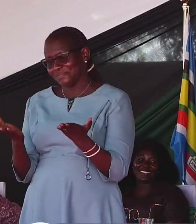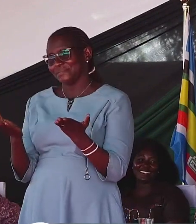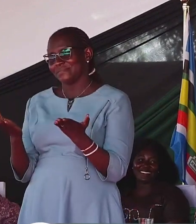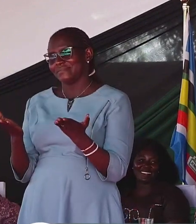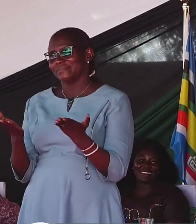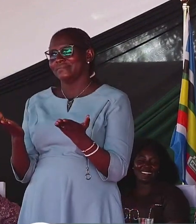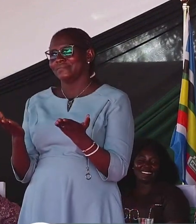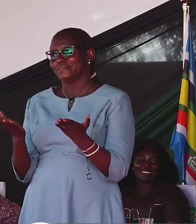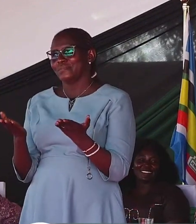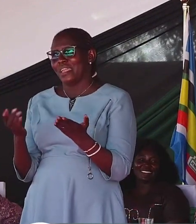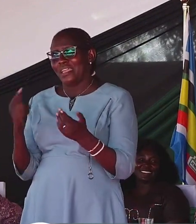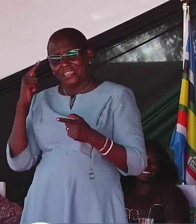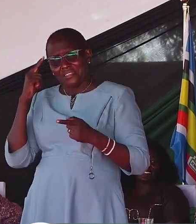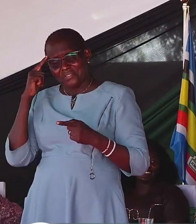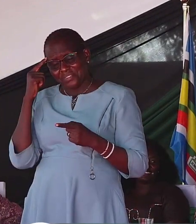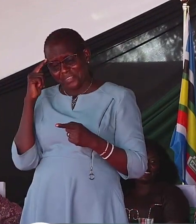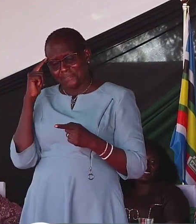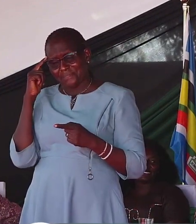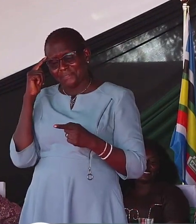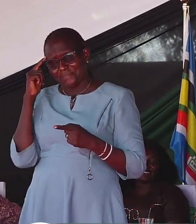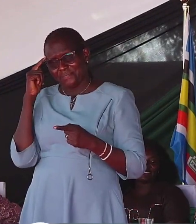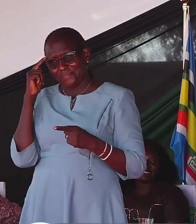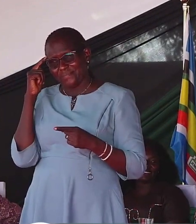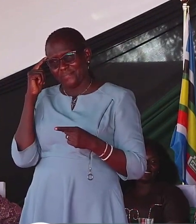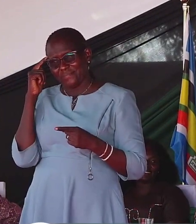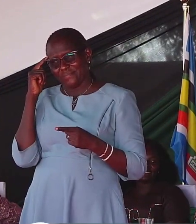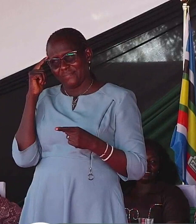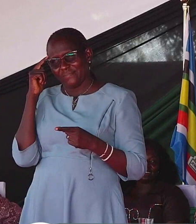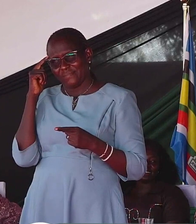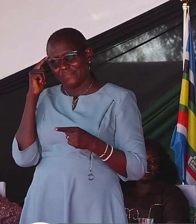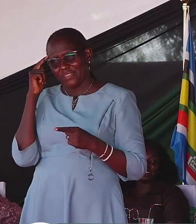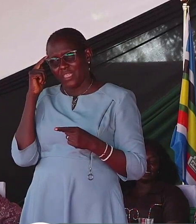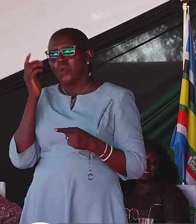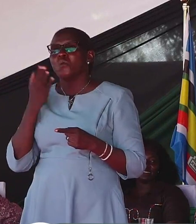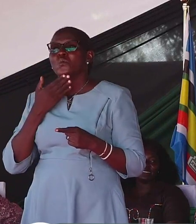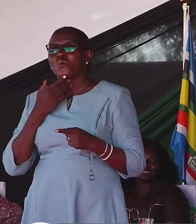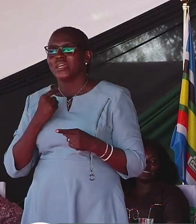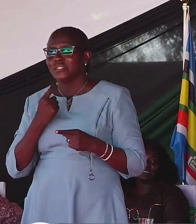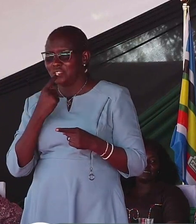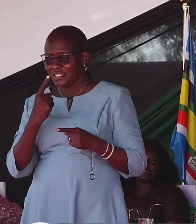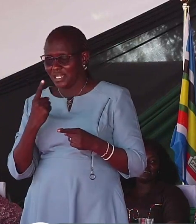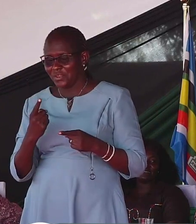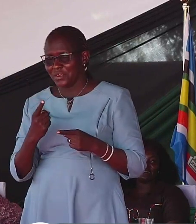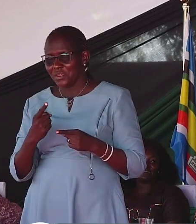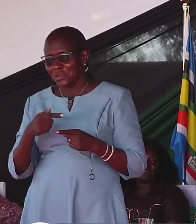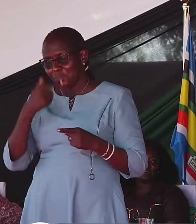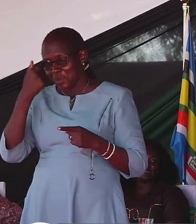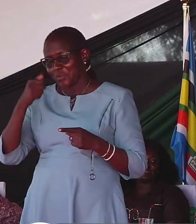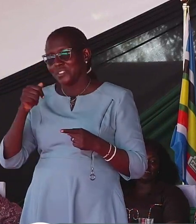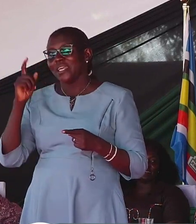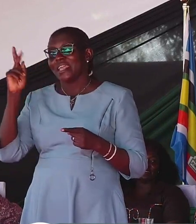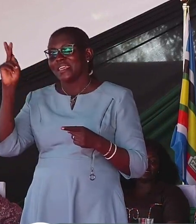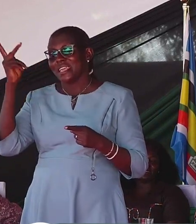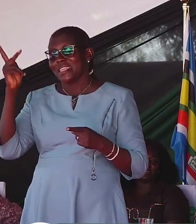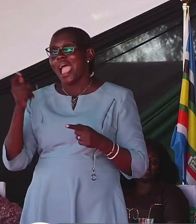So I think I want to tell you, because Kenya allows polygamy,